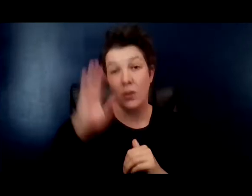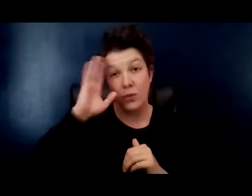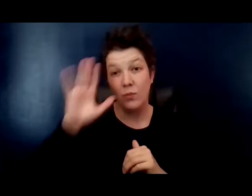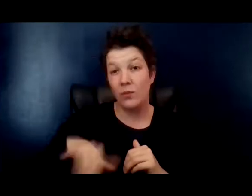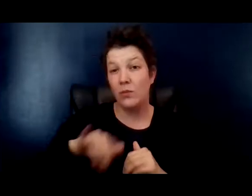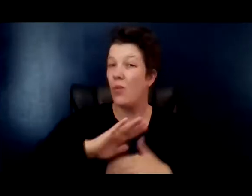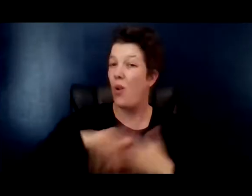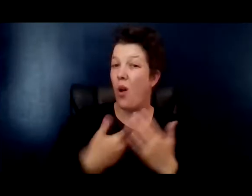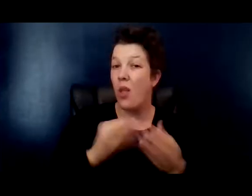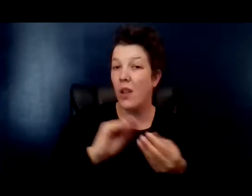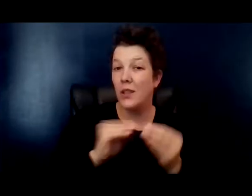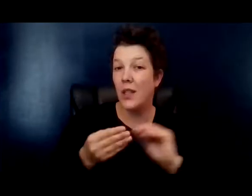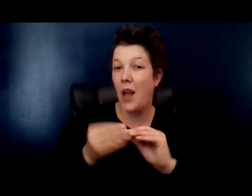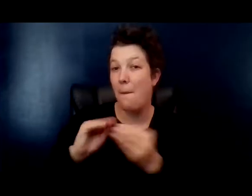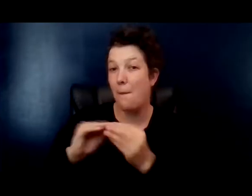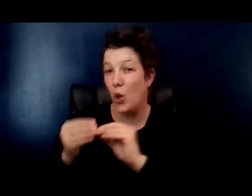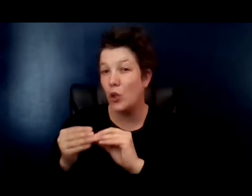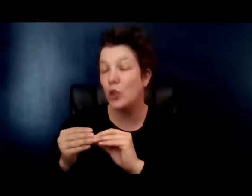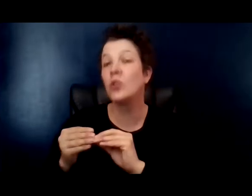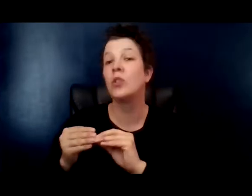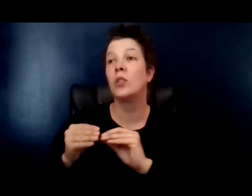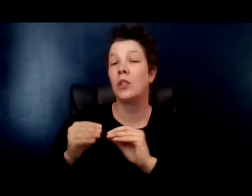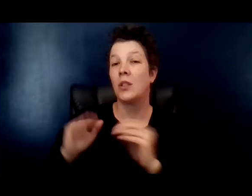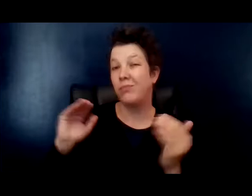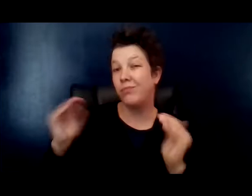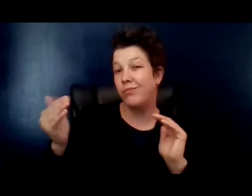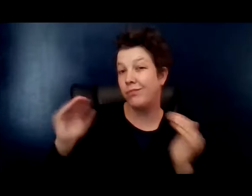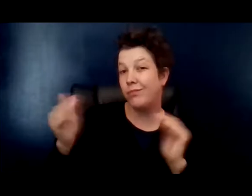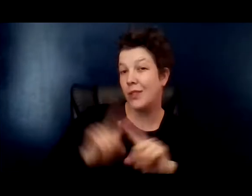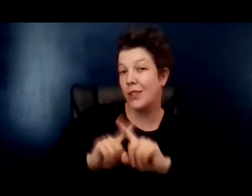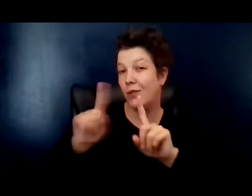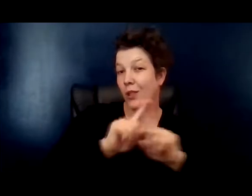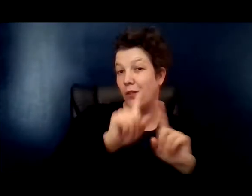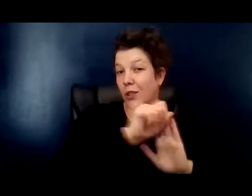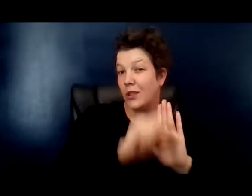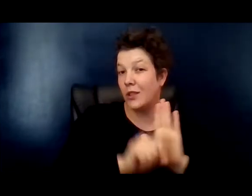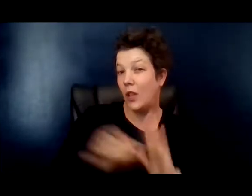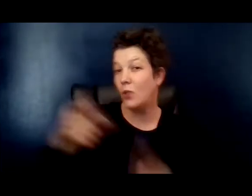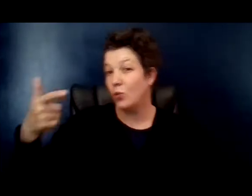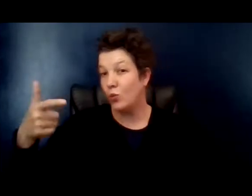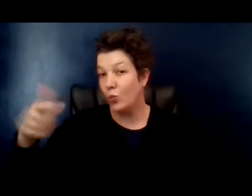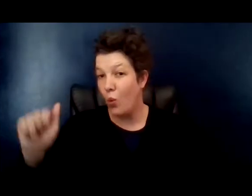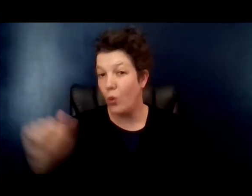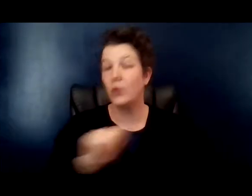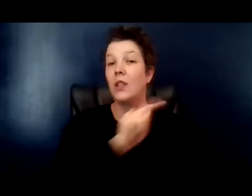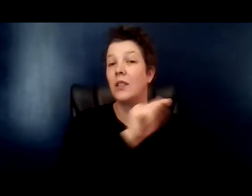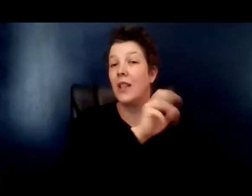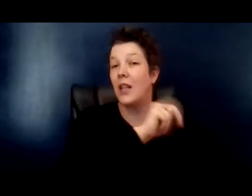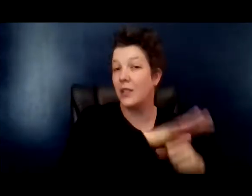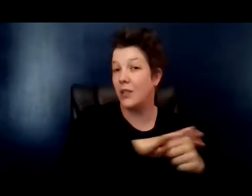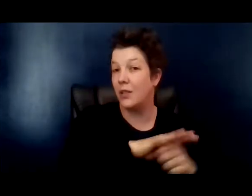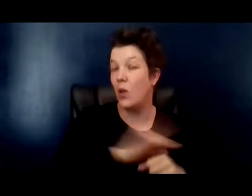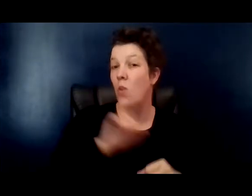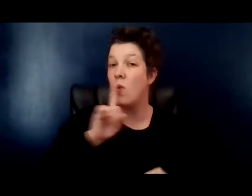low, given what has occurred in our neighboring state in Georgia, as well as in the state of Tennessee. And we